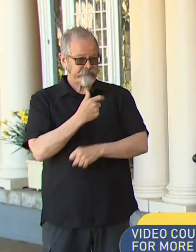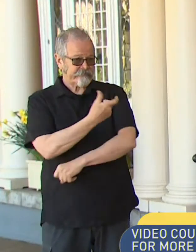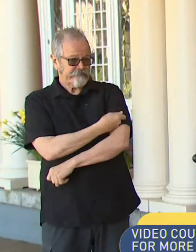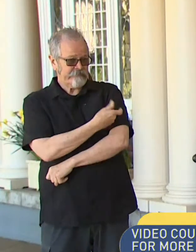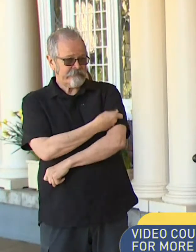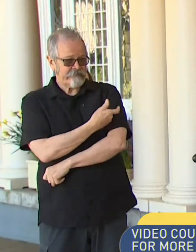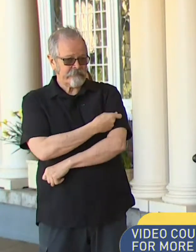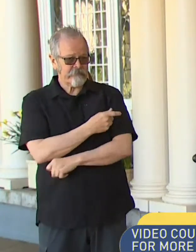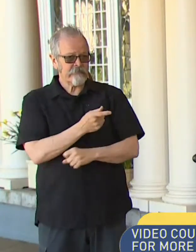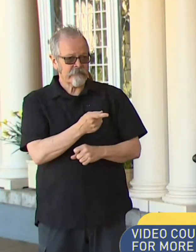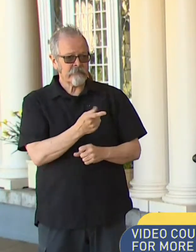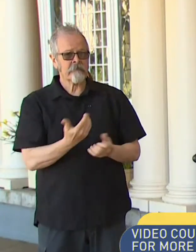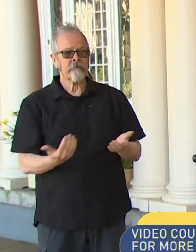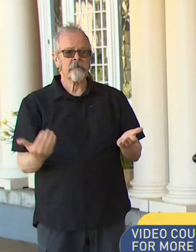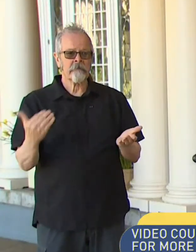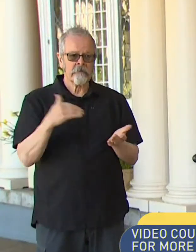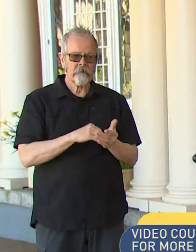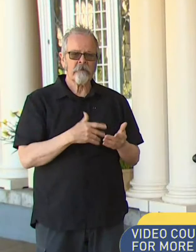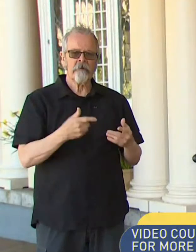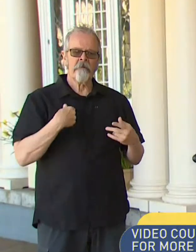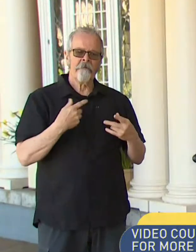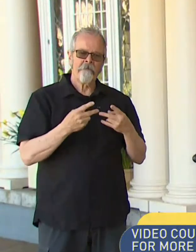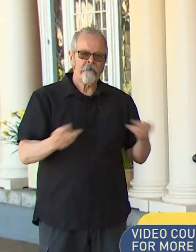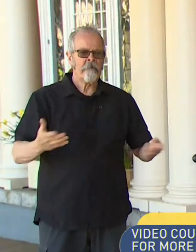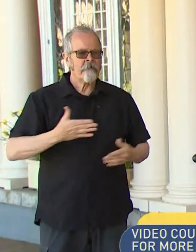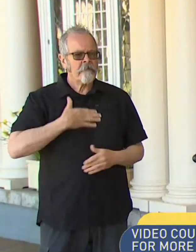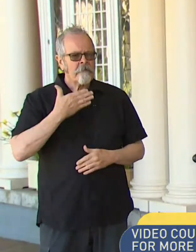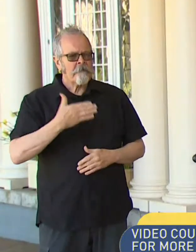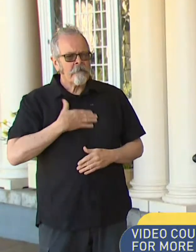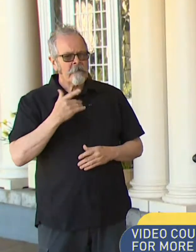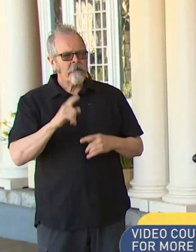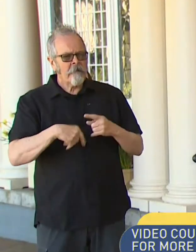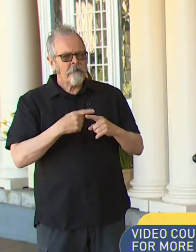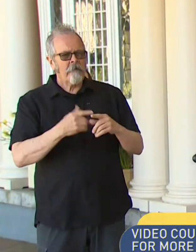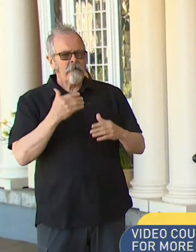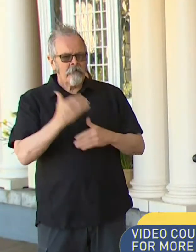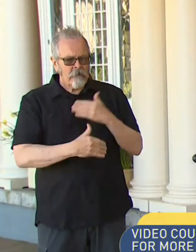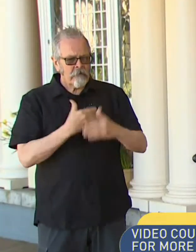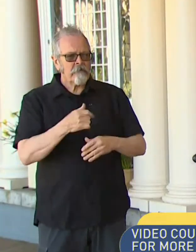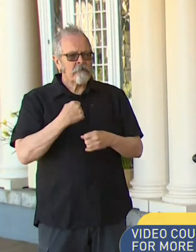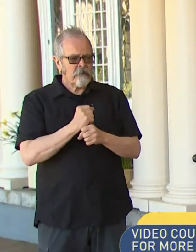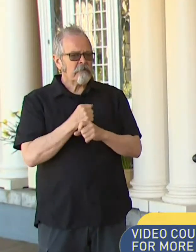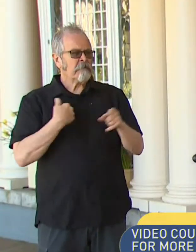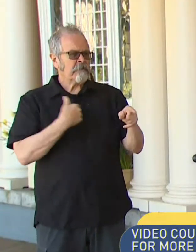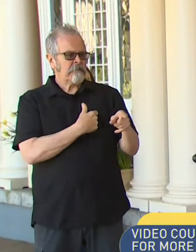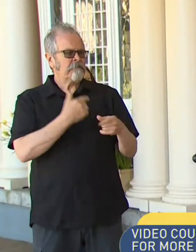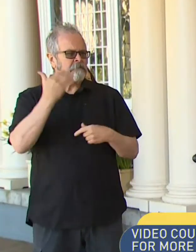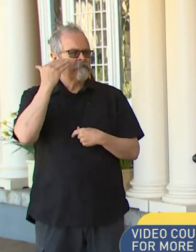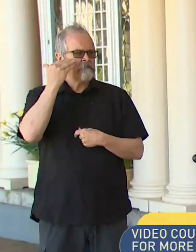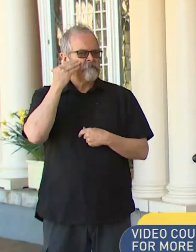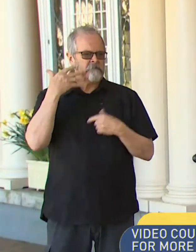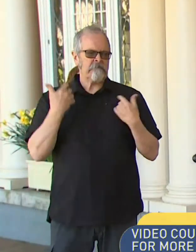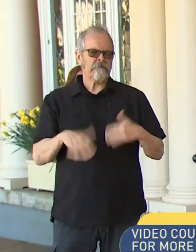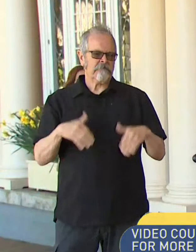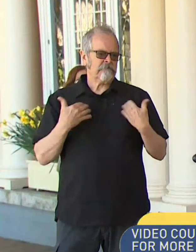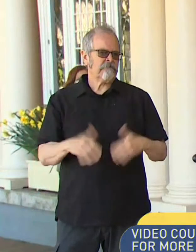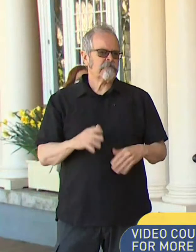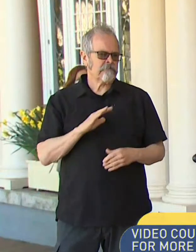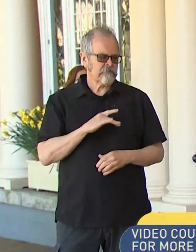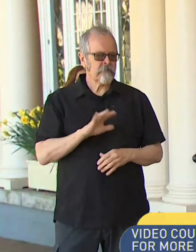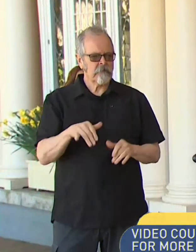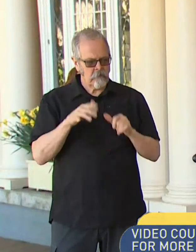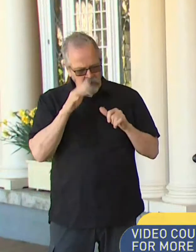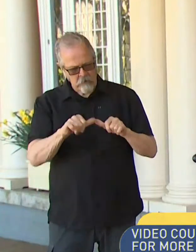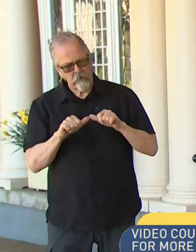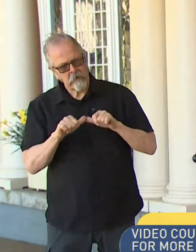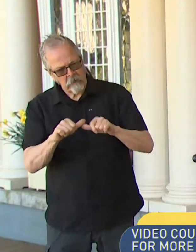again, we're extremely happy about the progress we're making. We know that we're going to continue that progress. I